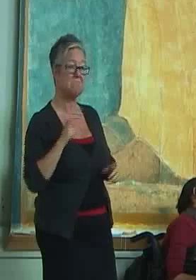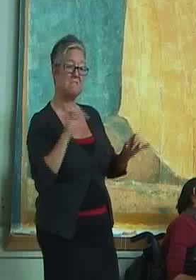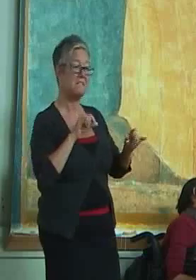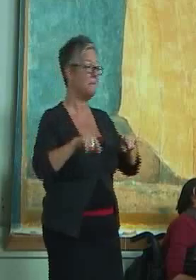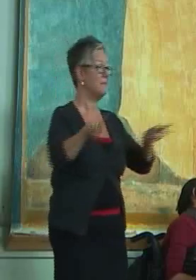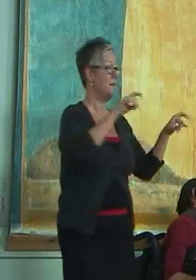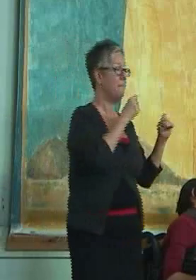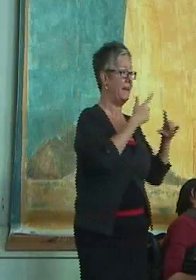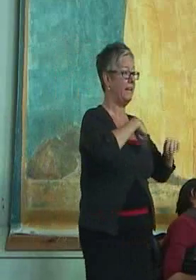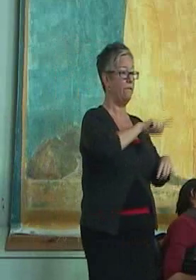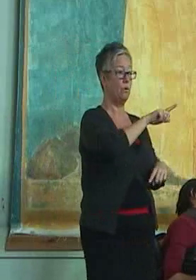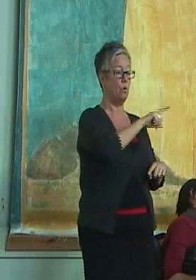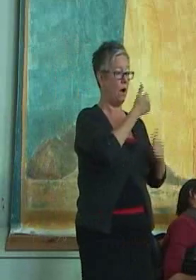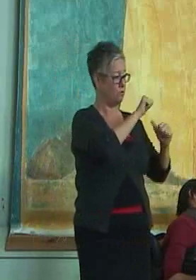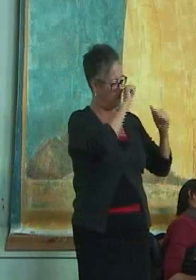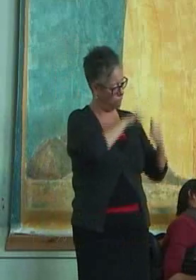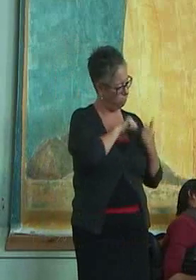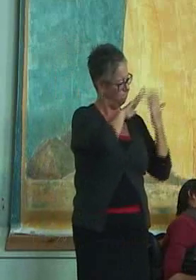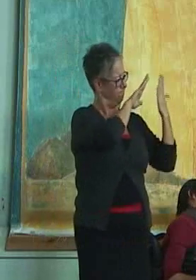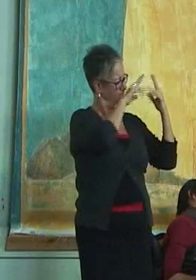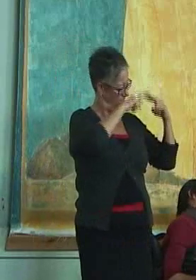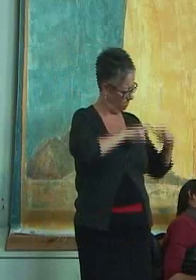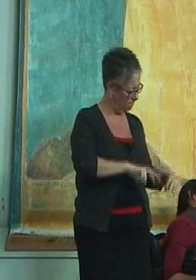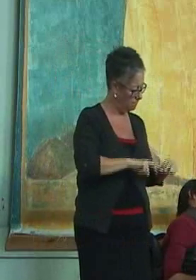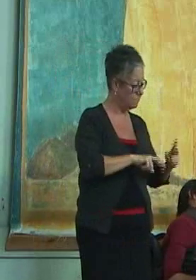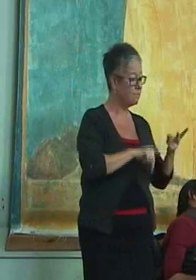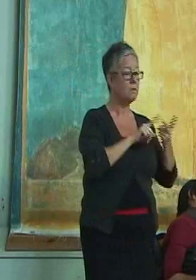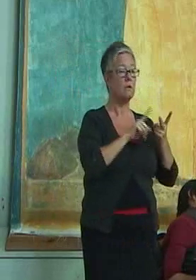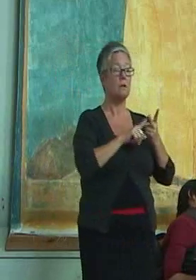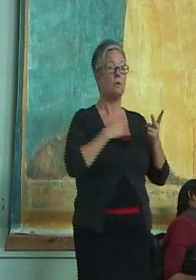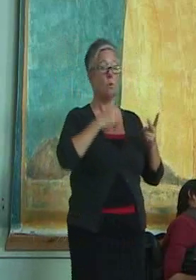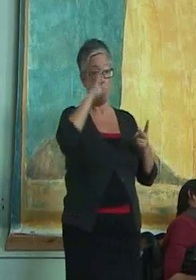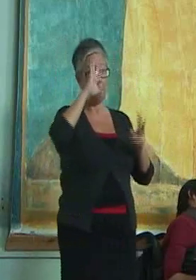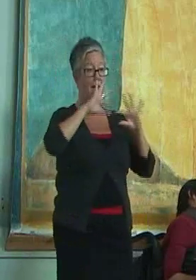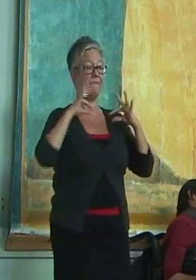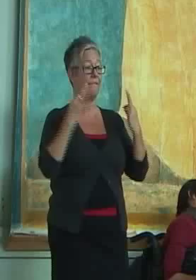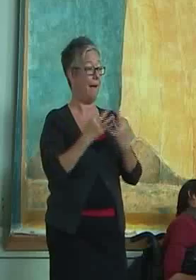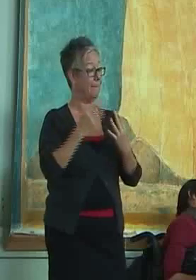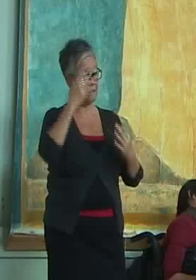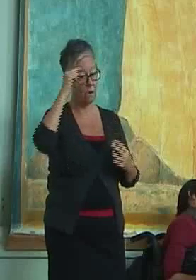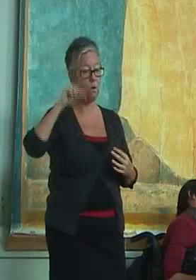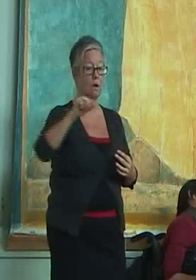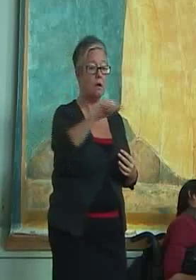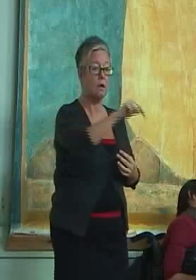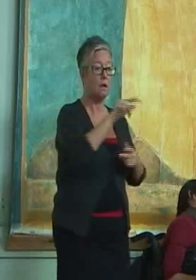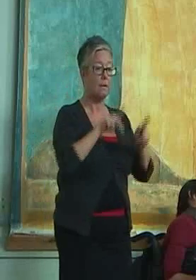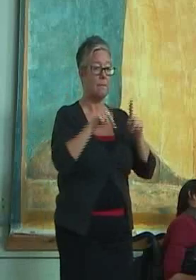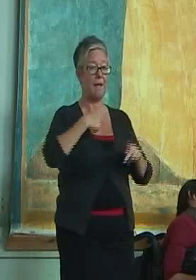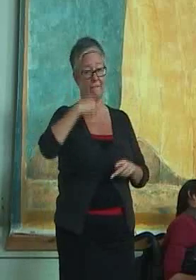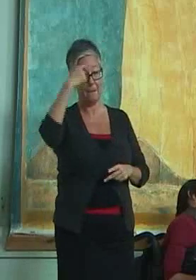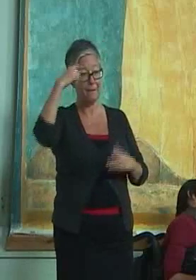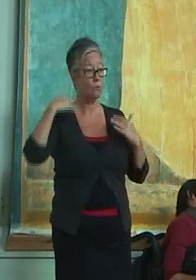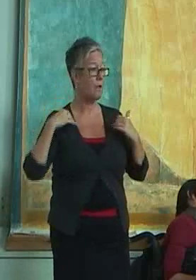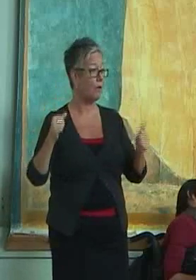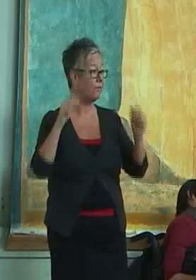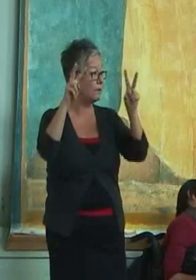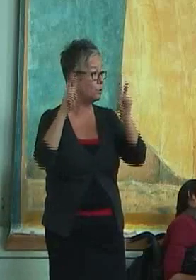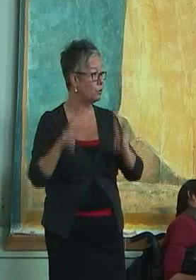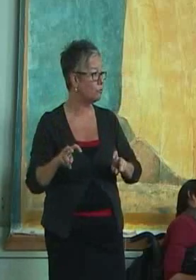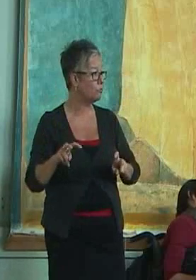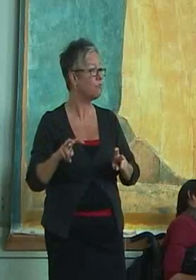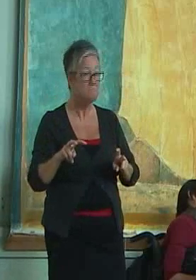to confront those challenges. In my own family, learn the circumstances of people dealing with mental health issues and the